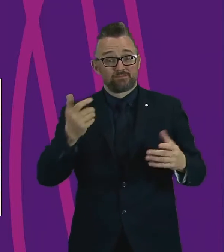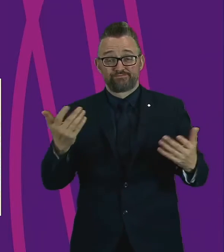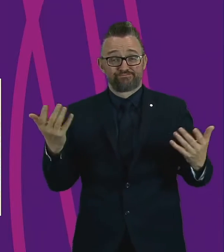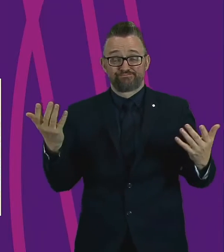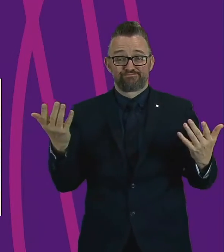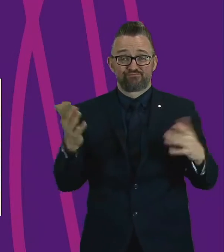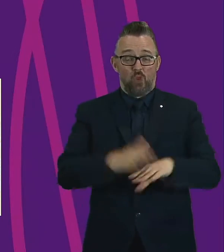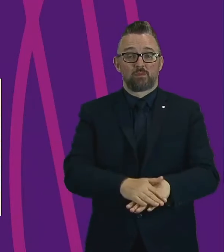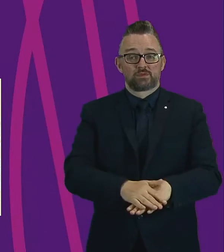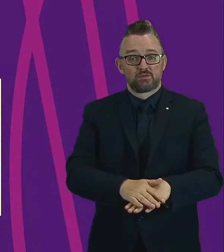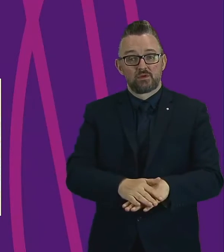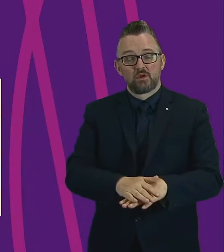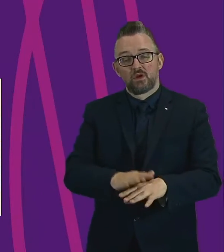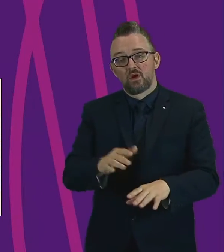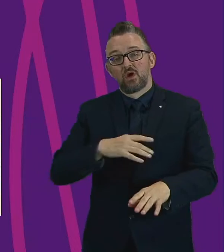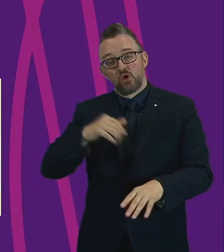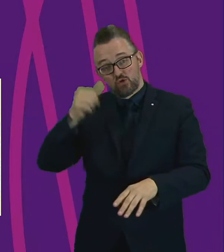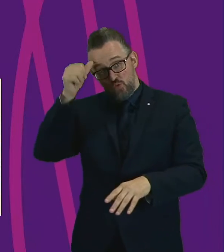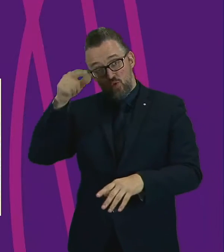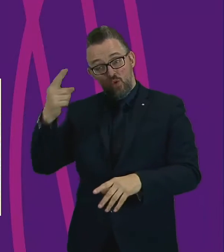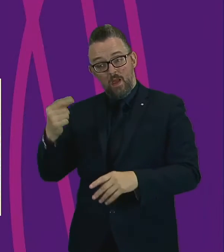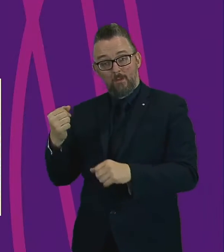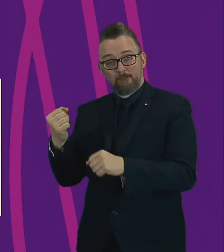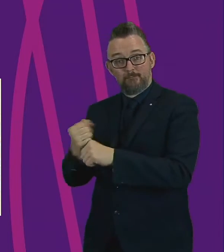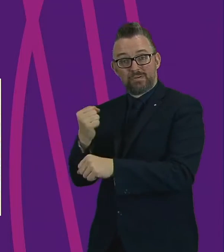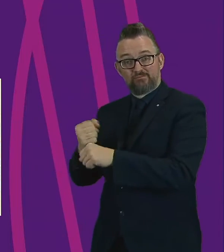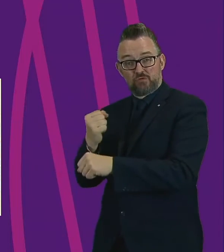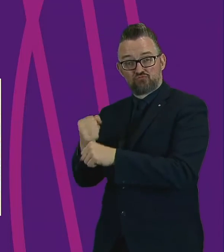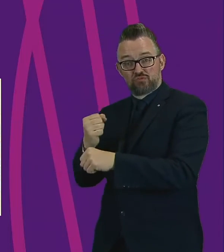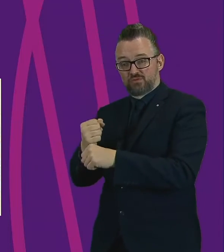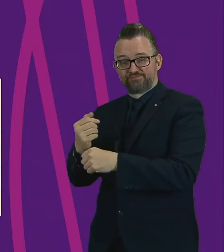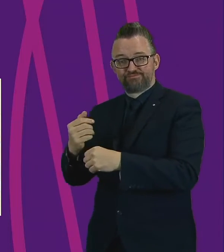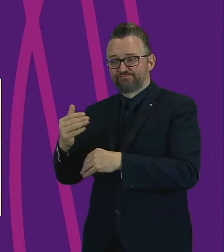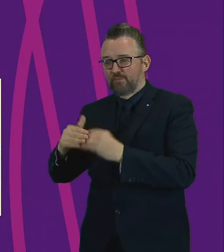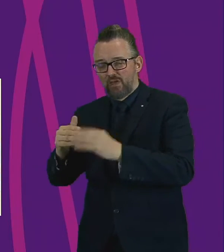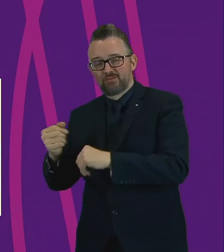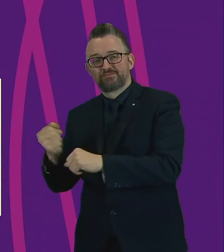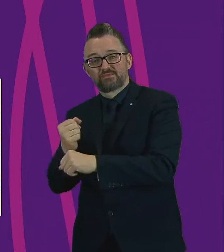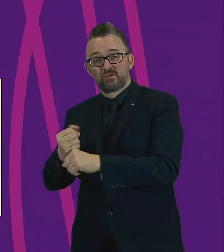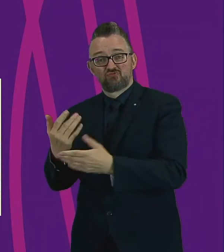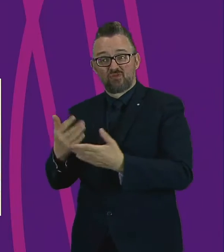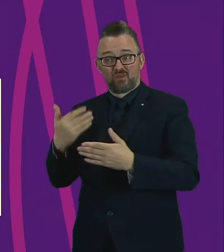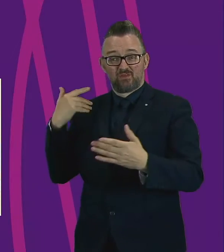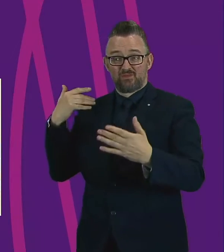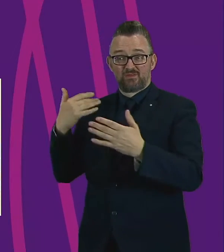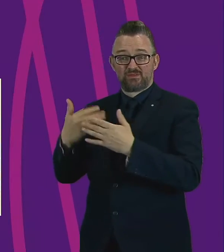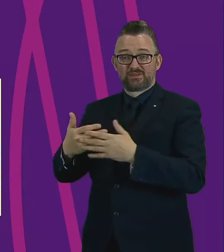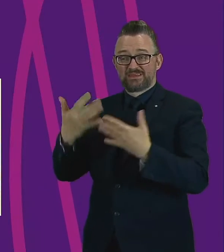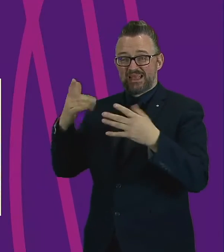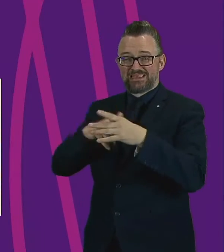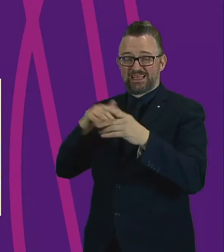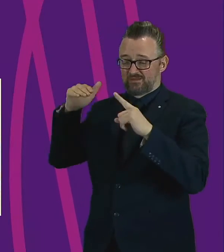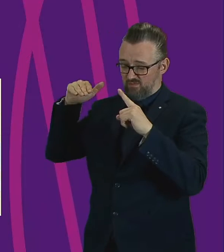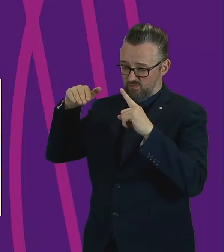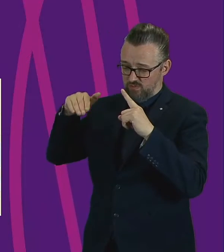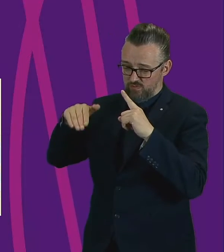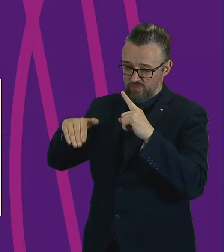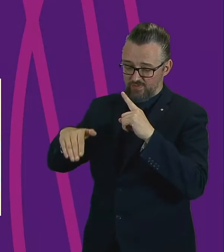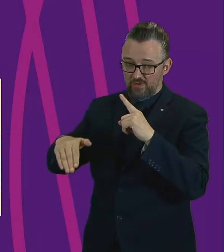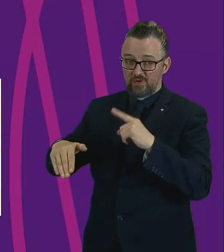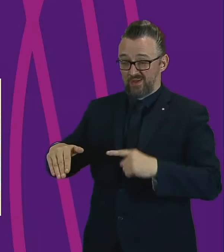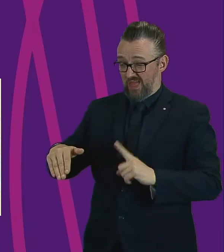invest. And we know that our manufacturing base, which has been allowed to decline over the last decade, is also in deep